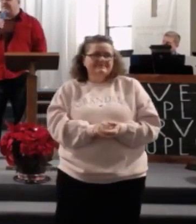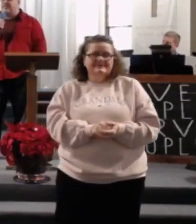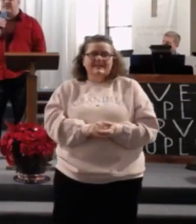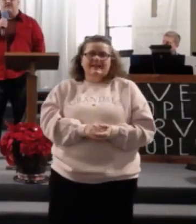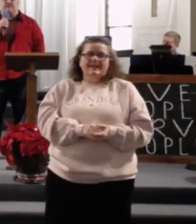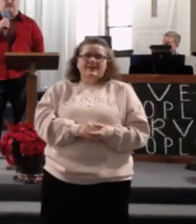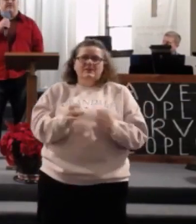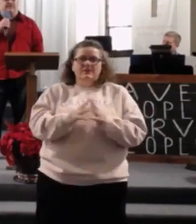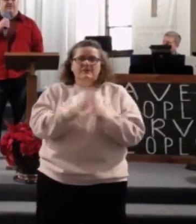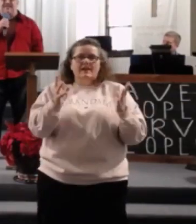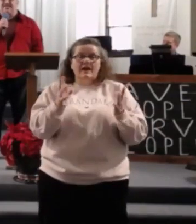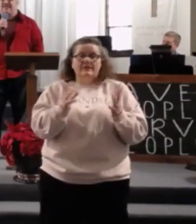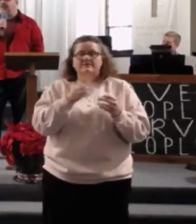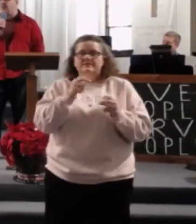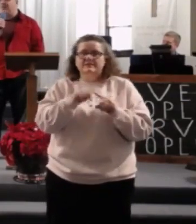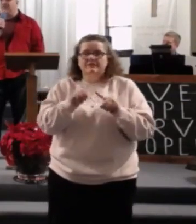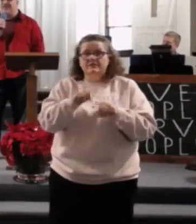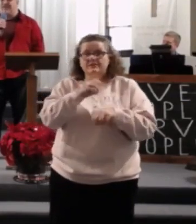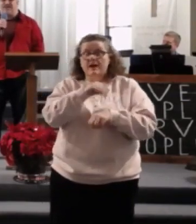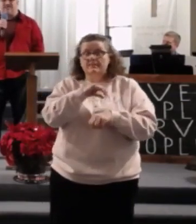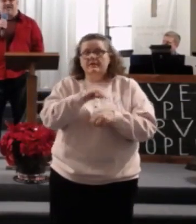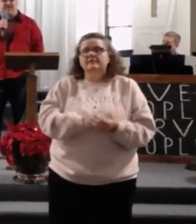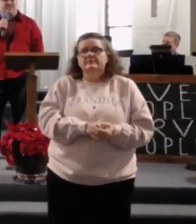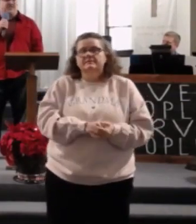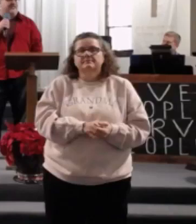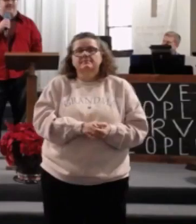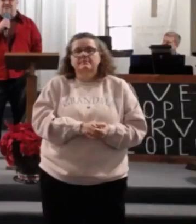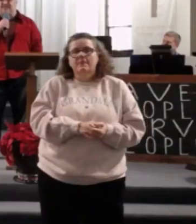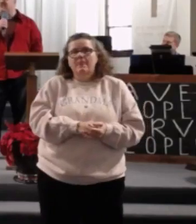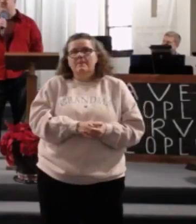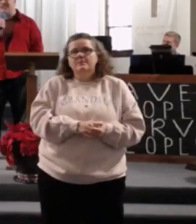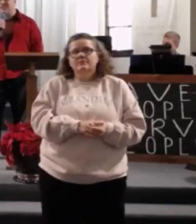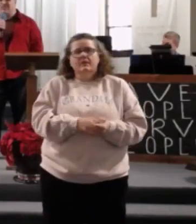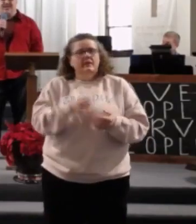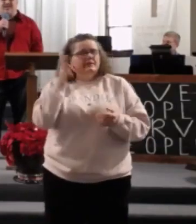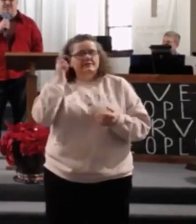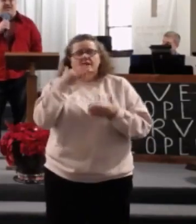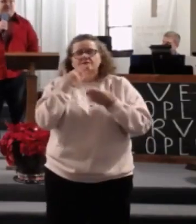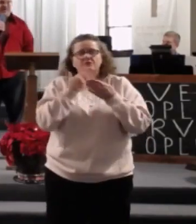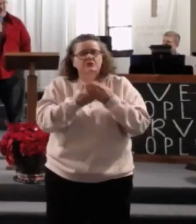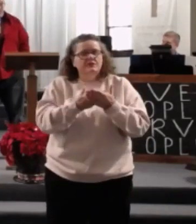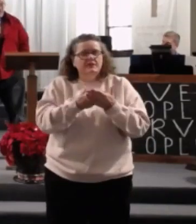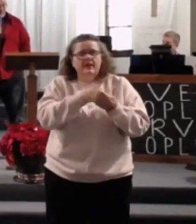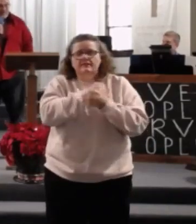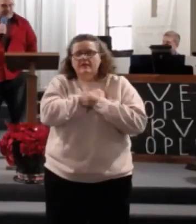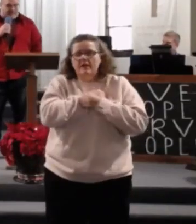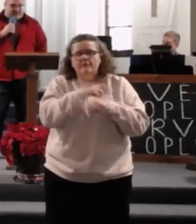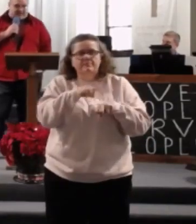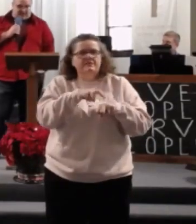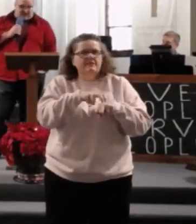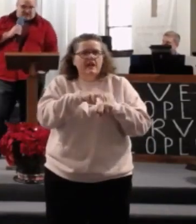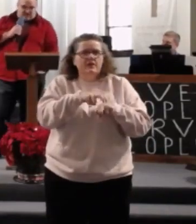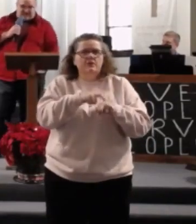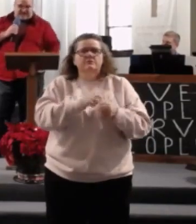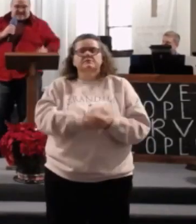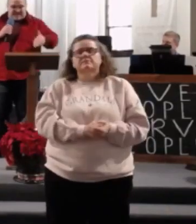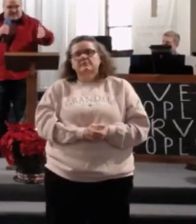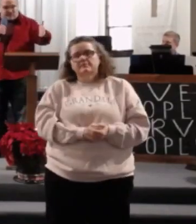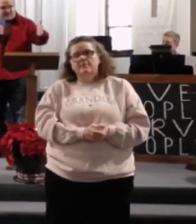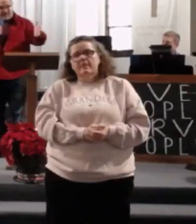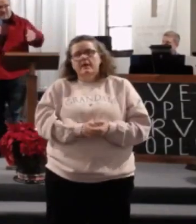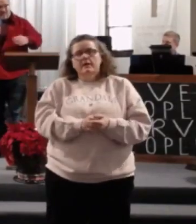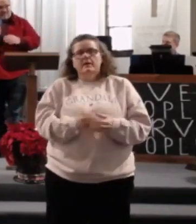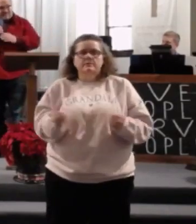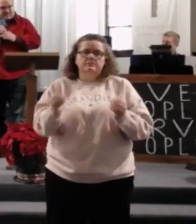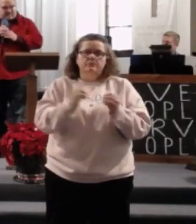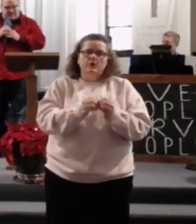of good toppings. I say it that way, but I'm kind of jealous because it sounds really good. I love baked potatoes. Also bring a side dish